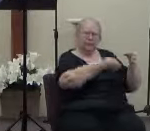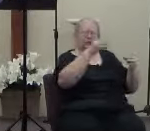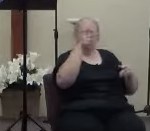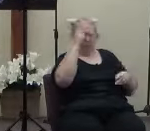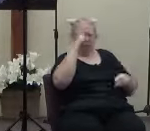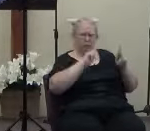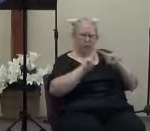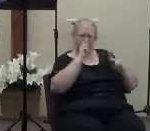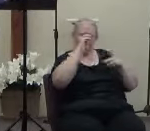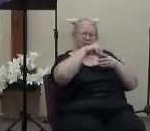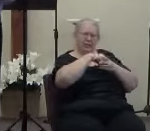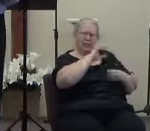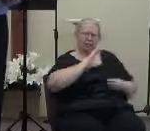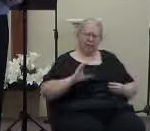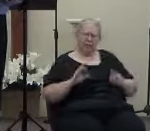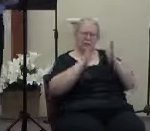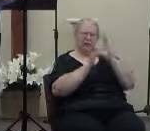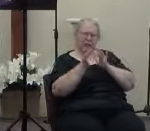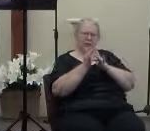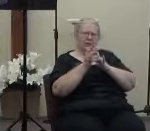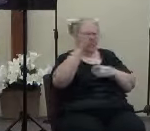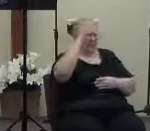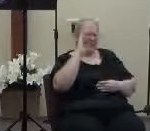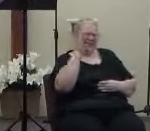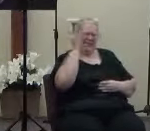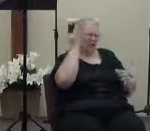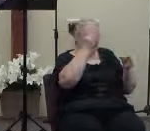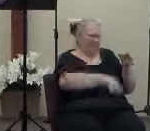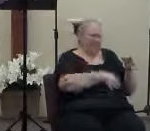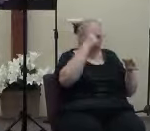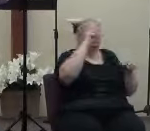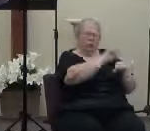Christ Jesus. God is not going to condemn you for working on Sunday.